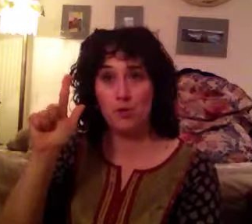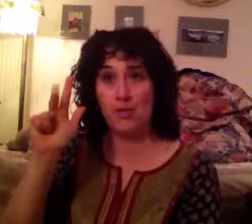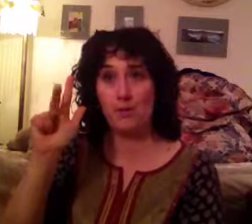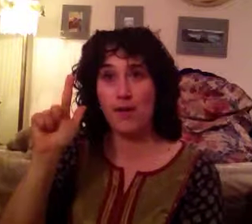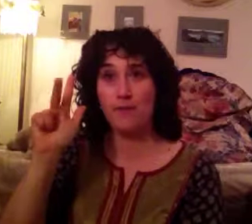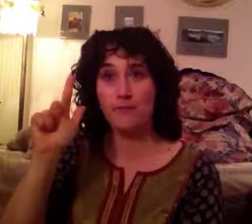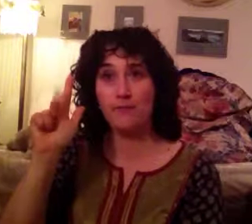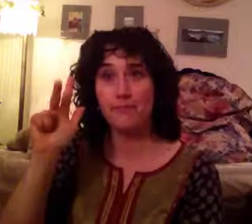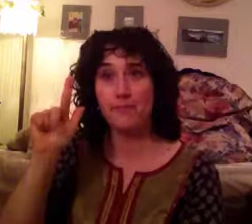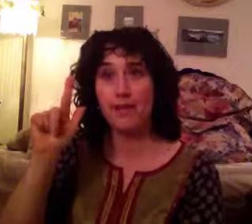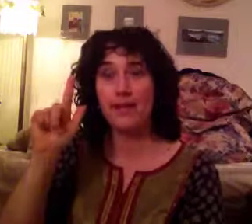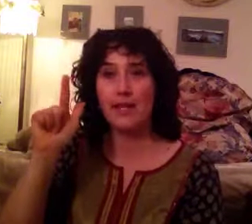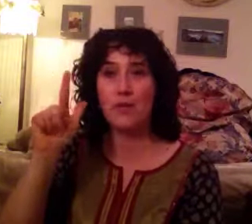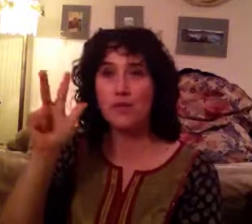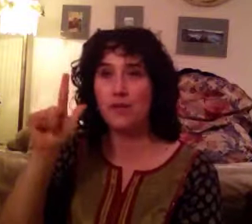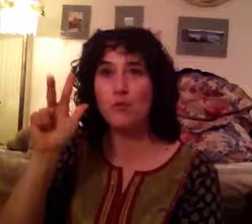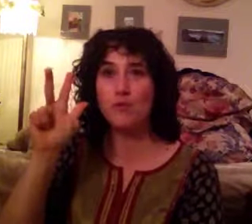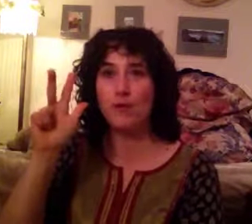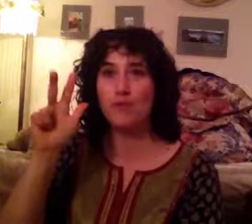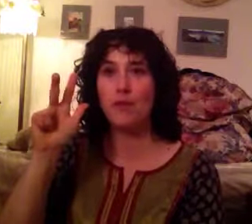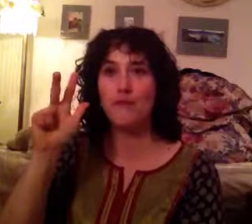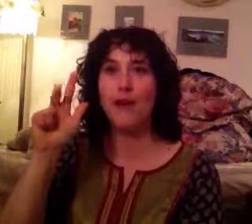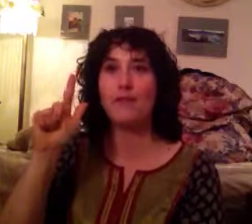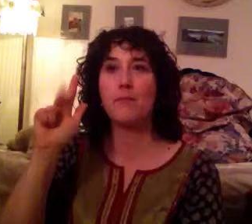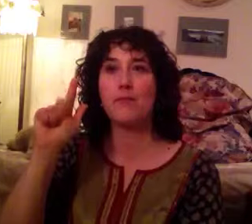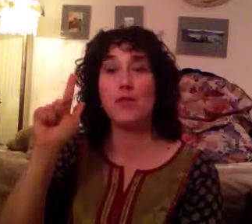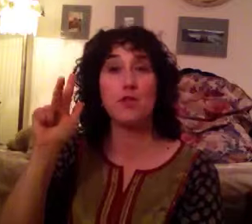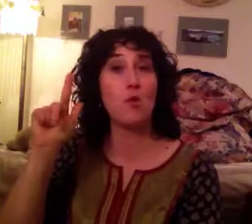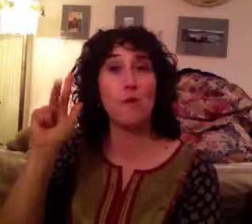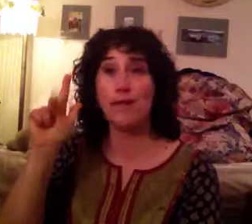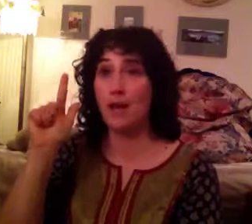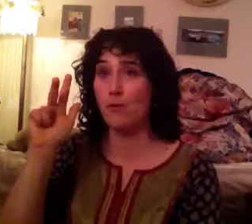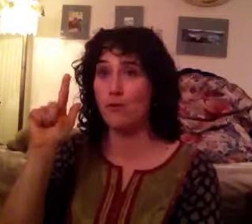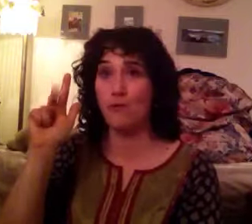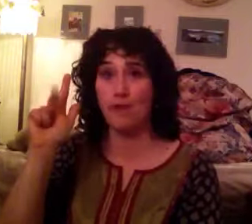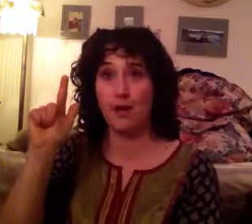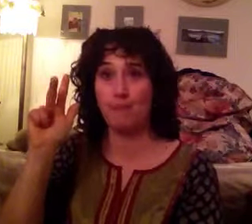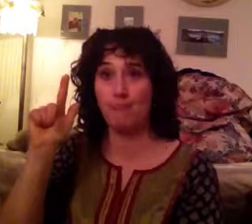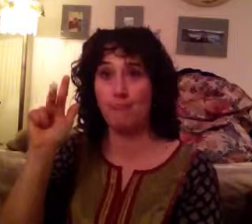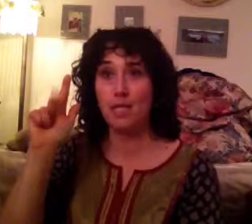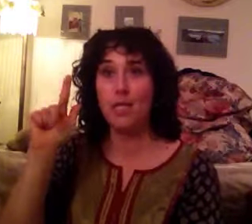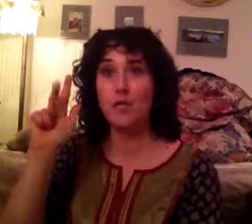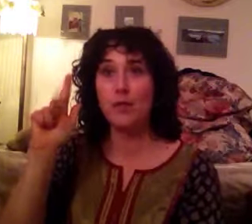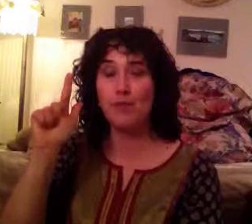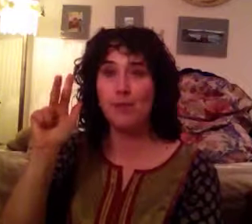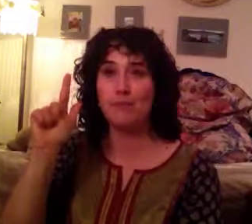this way. It's like 2 and 3, 2 and 3, really fast, but they just go up and down with the middle finger. 23.